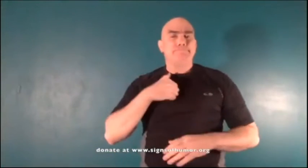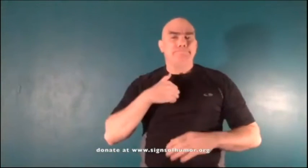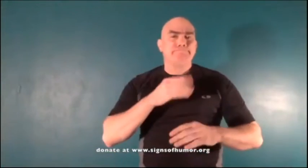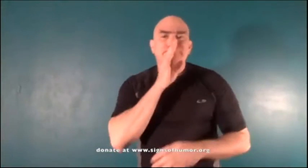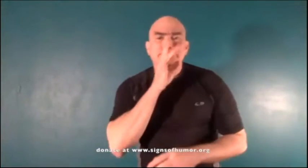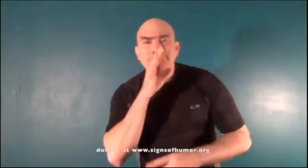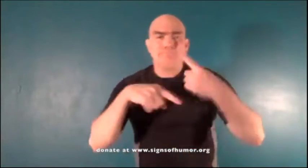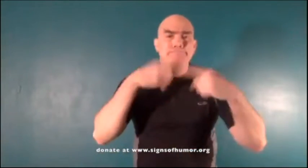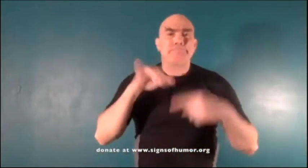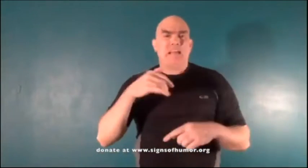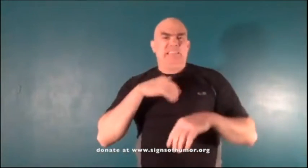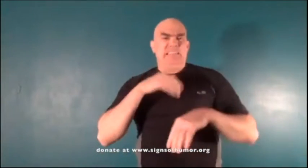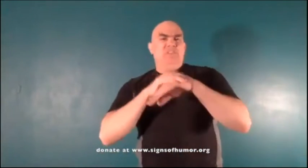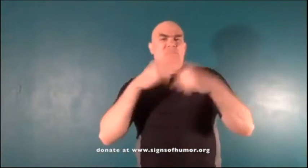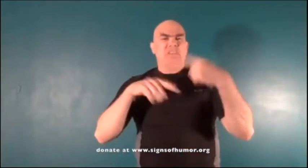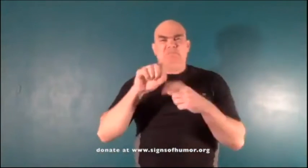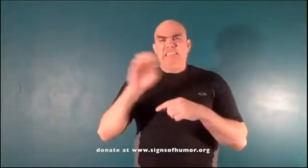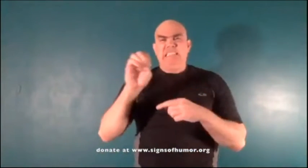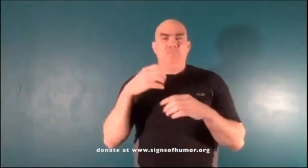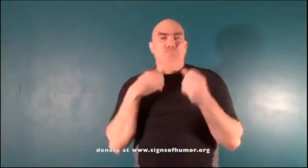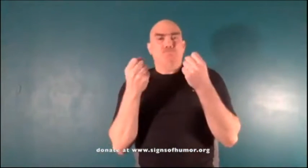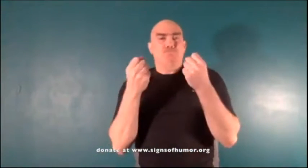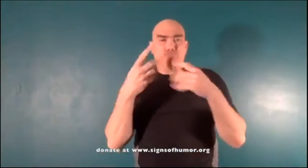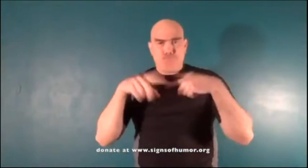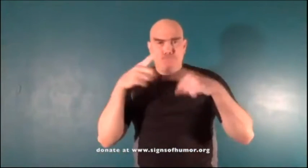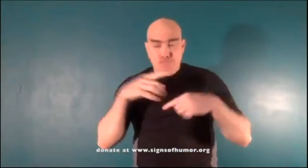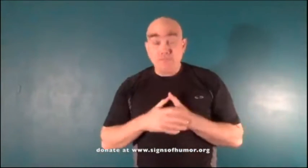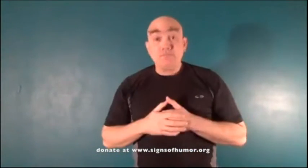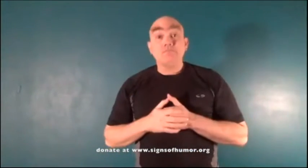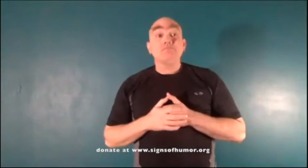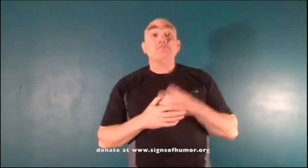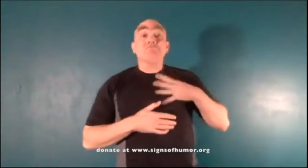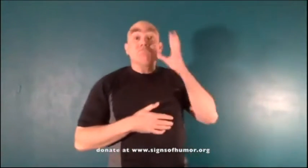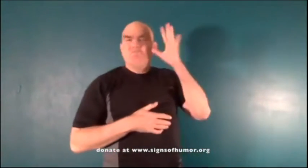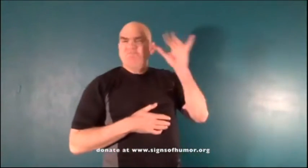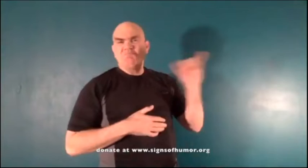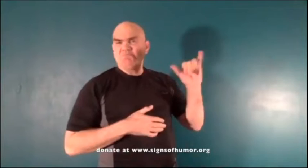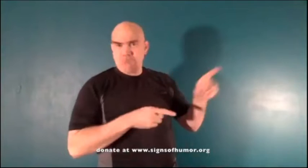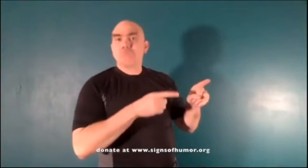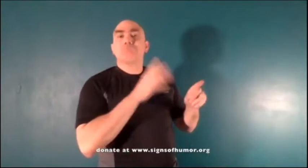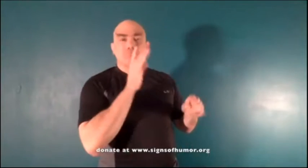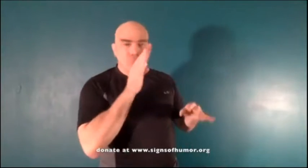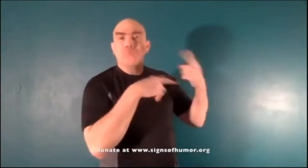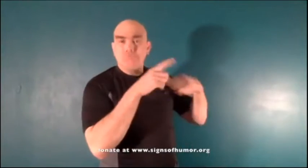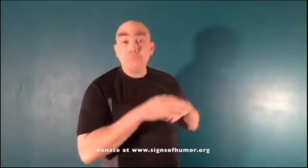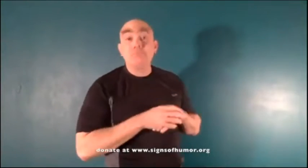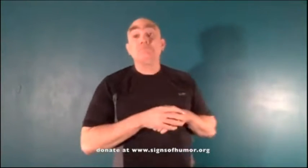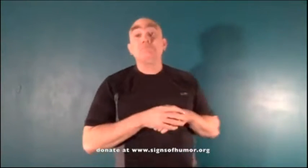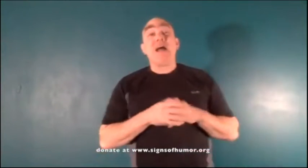All right. So as I mentioned earlier, I grew up signing and speaking at the same time. My